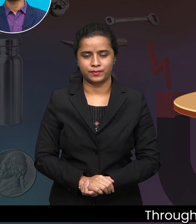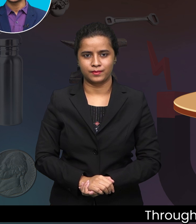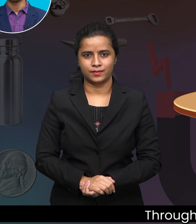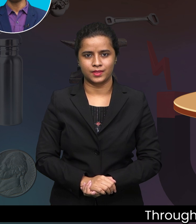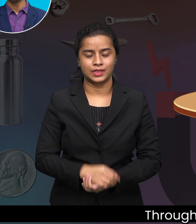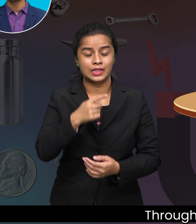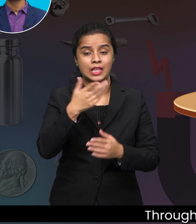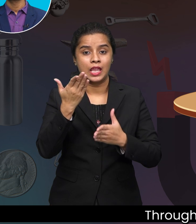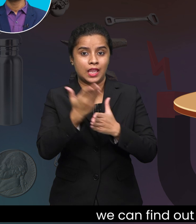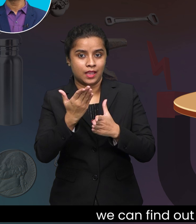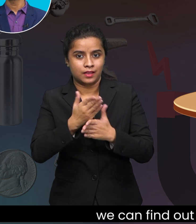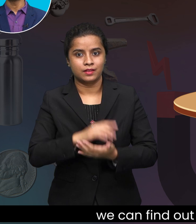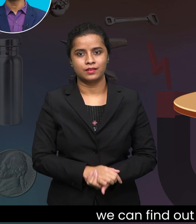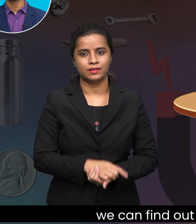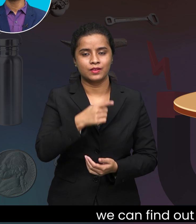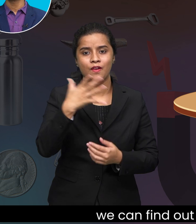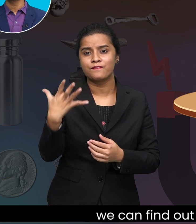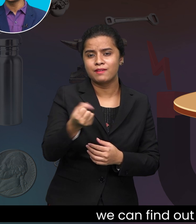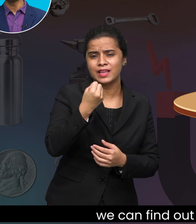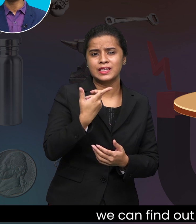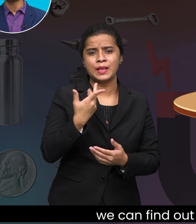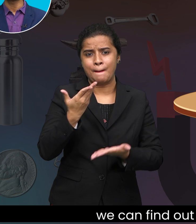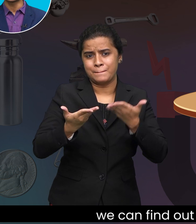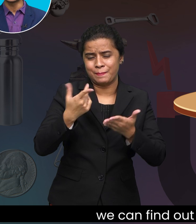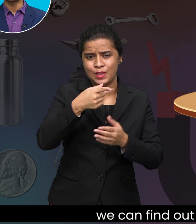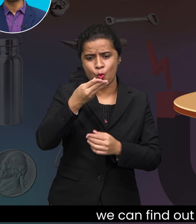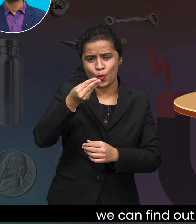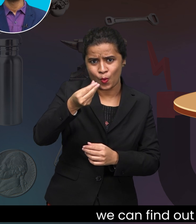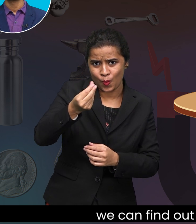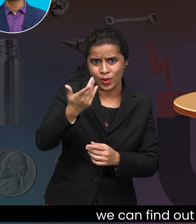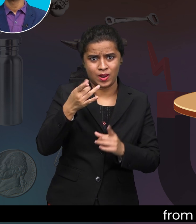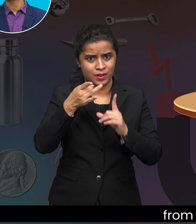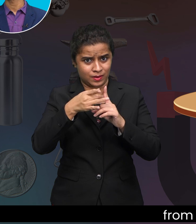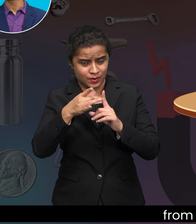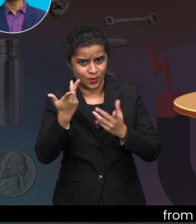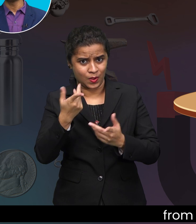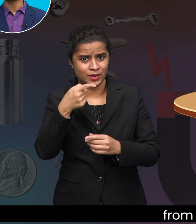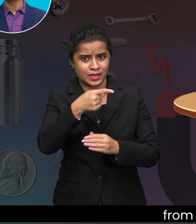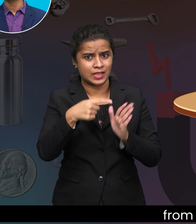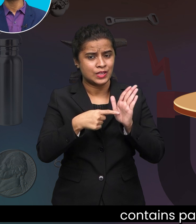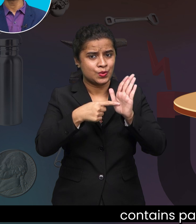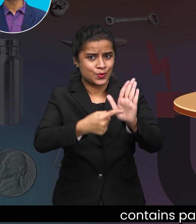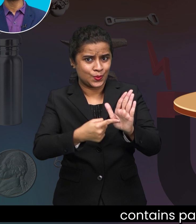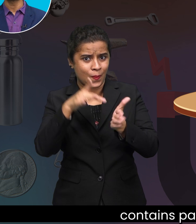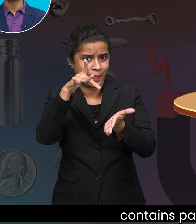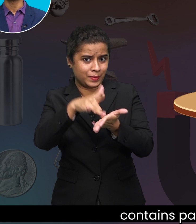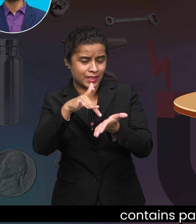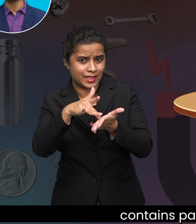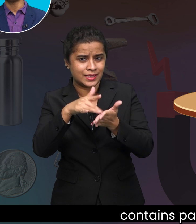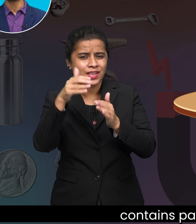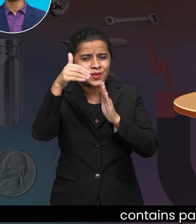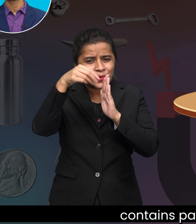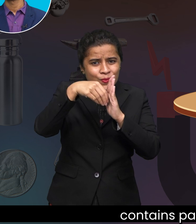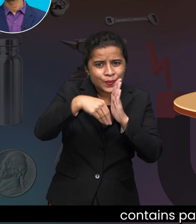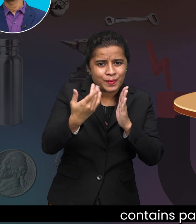Through such an activity, we can find out whether the soil or sand from a given place contains particles that